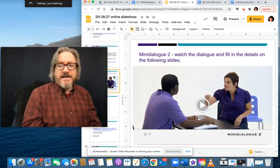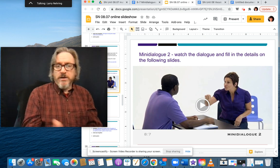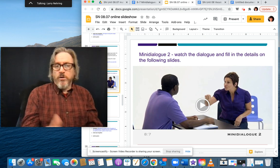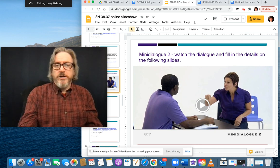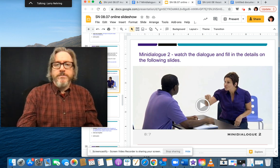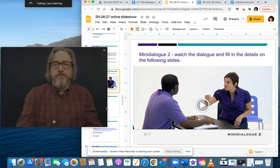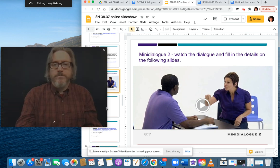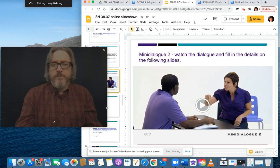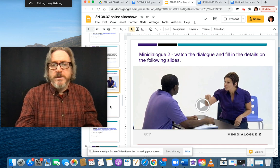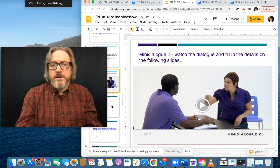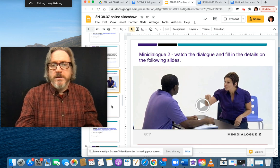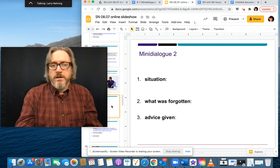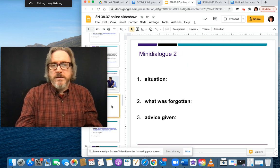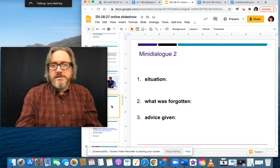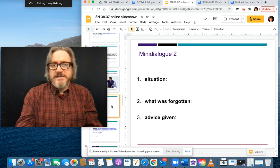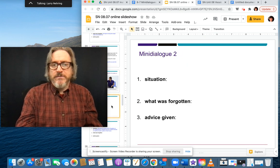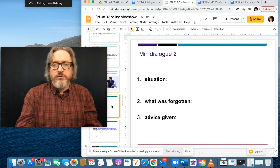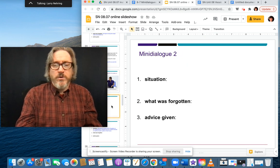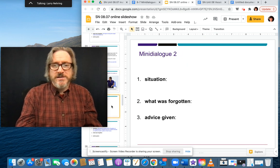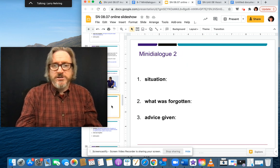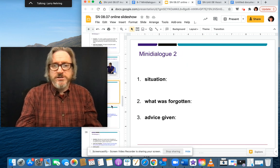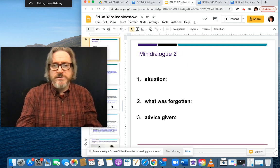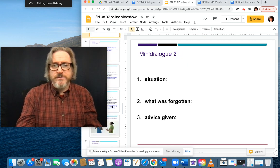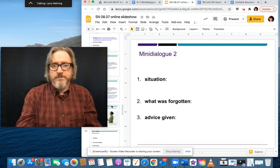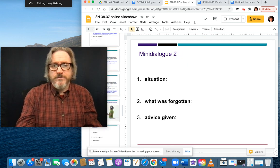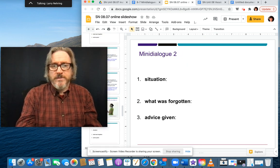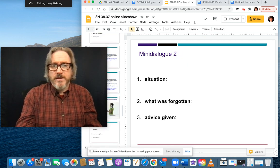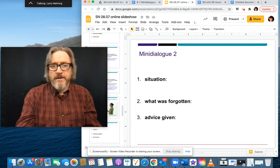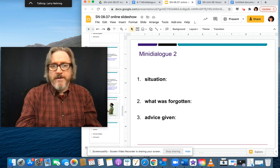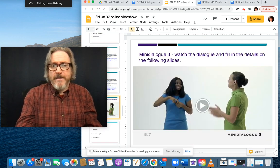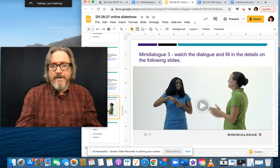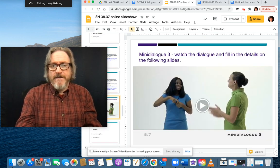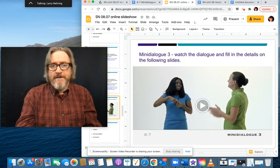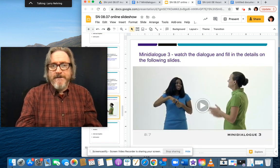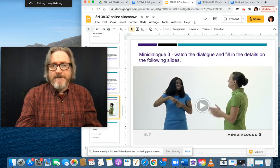Again, second one, same 3 questions.